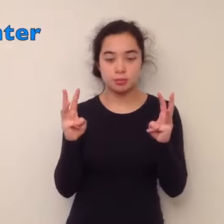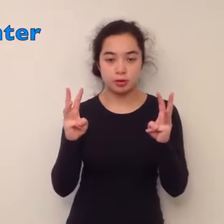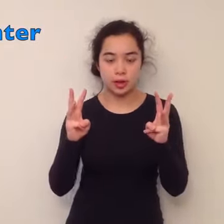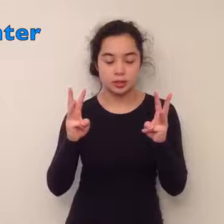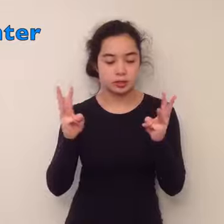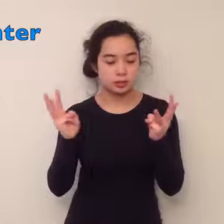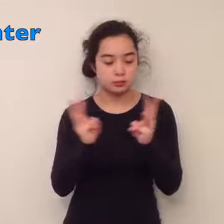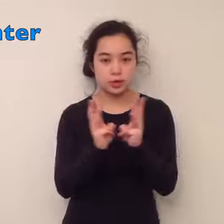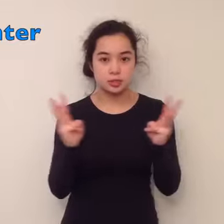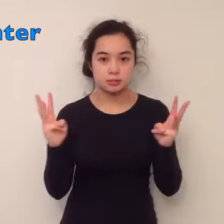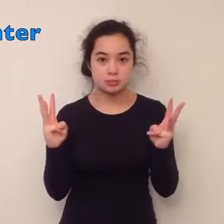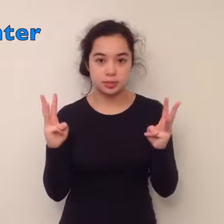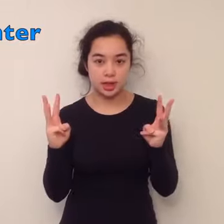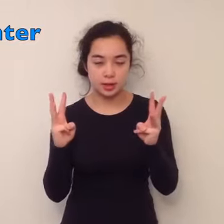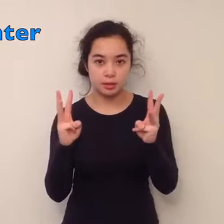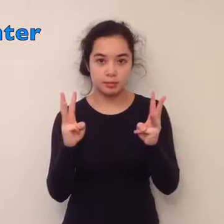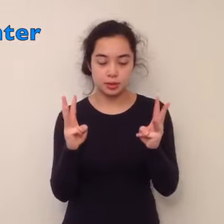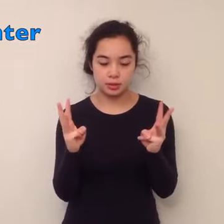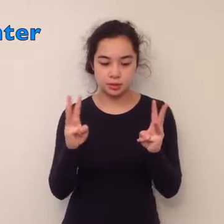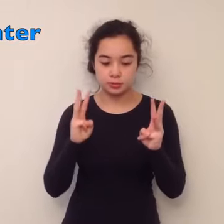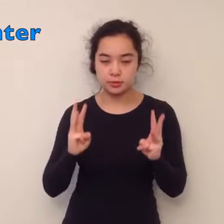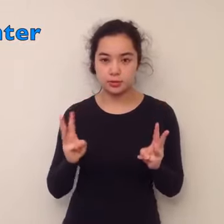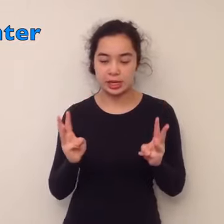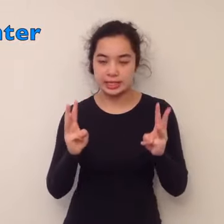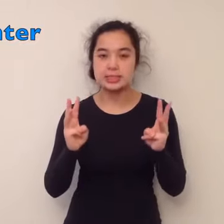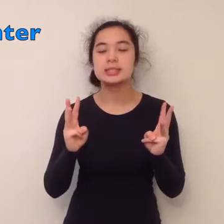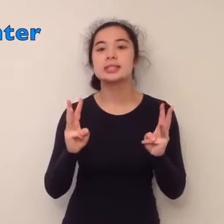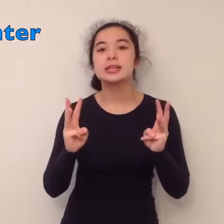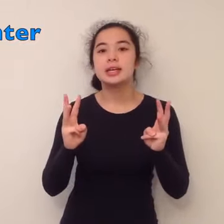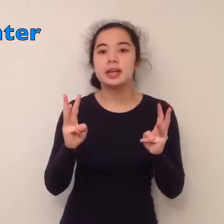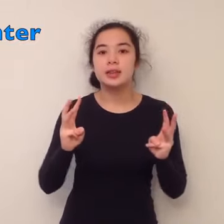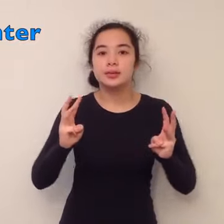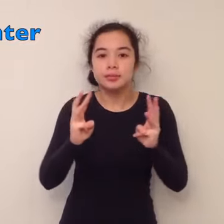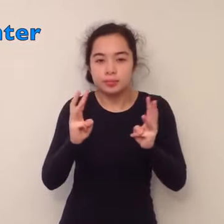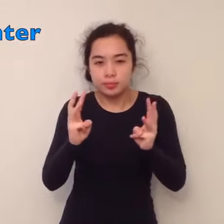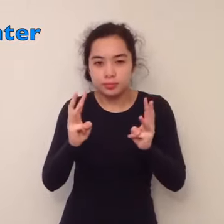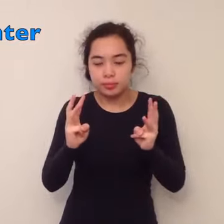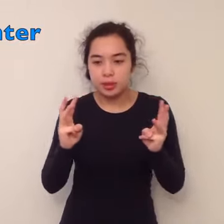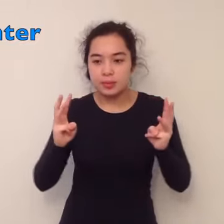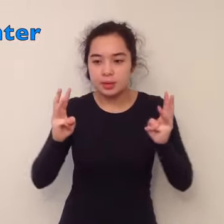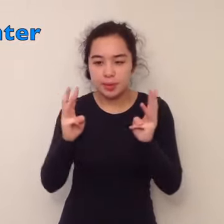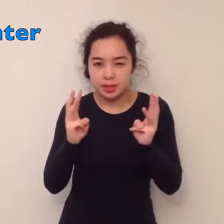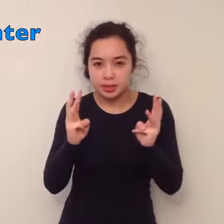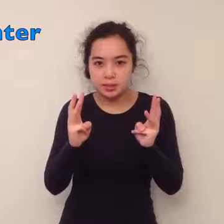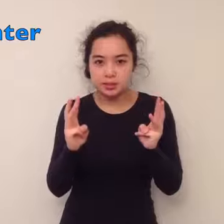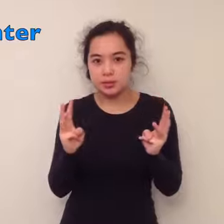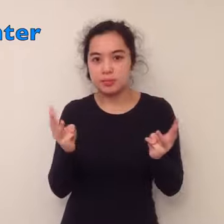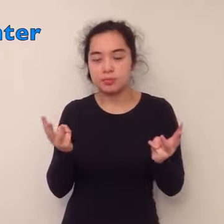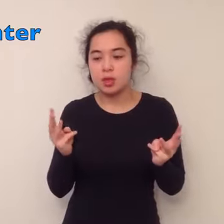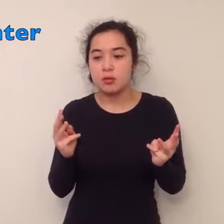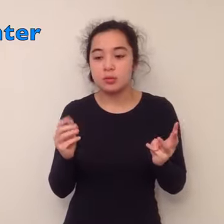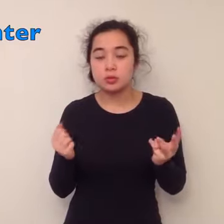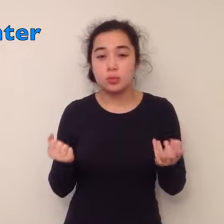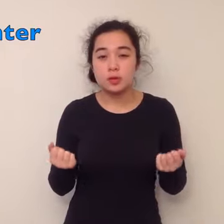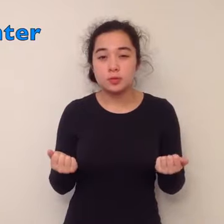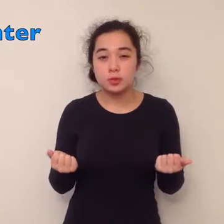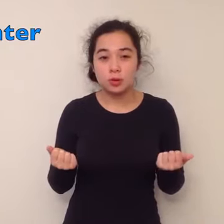both hands, face them together, but in front of your chest, and then bring them in a bit. Because the word for